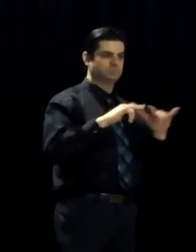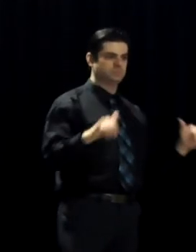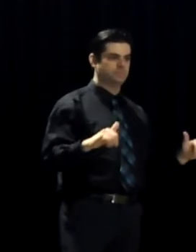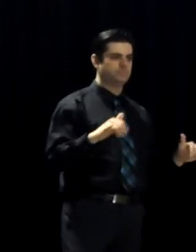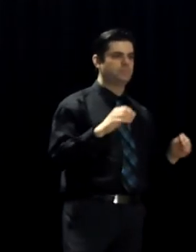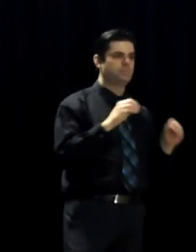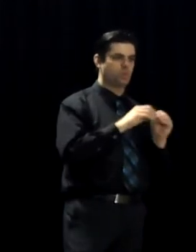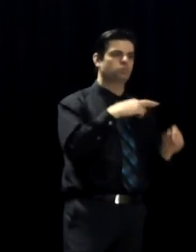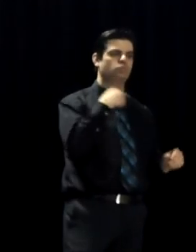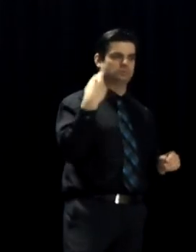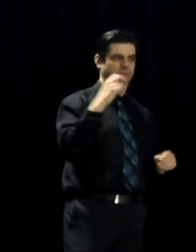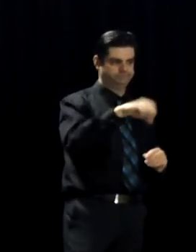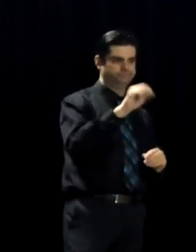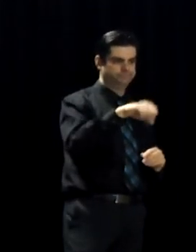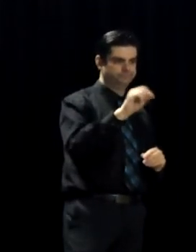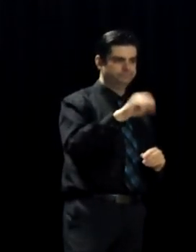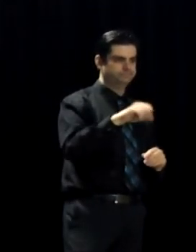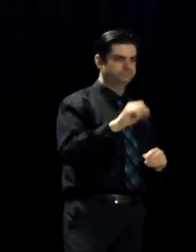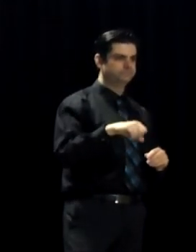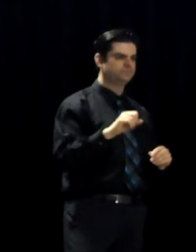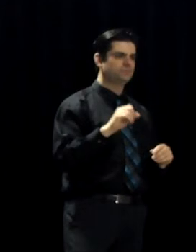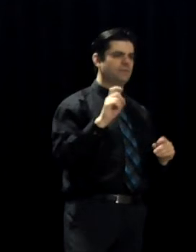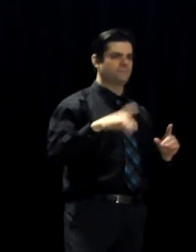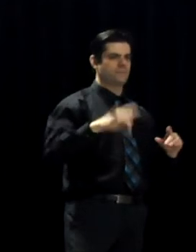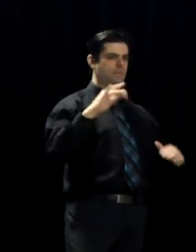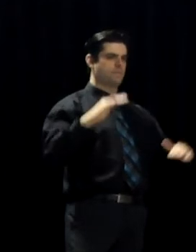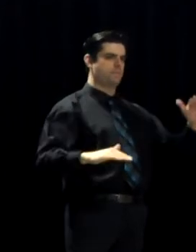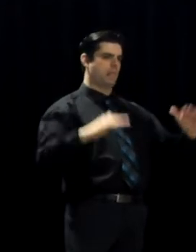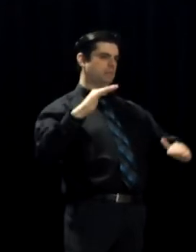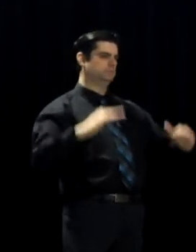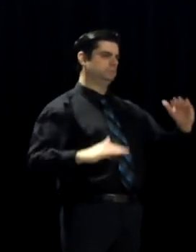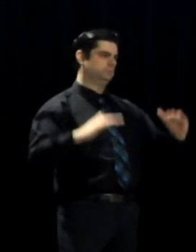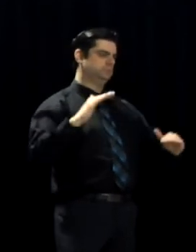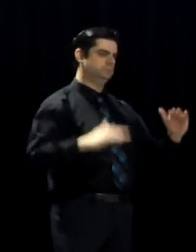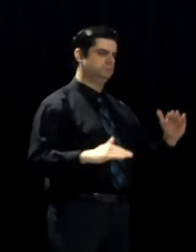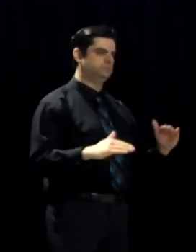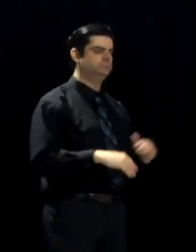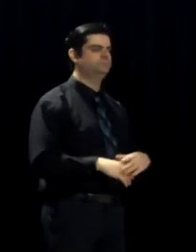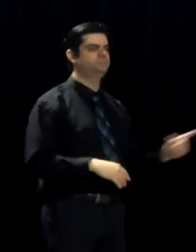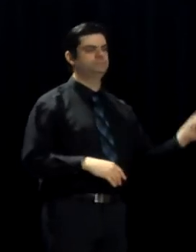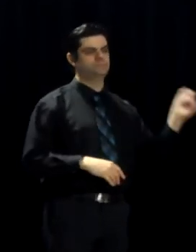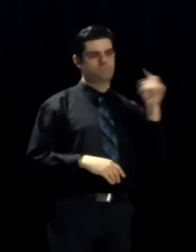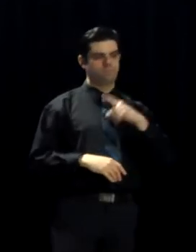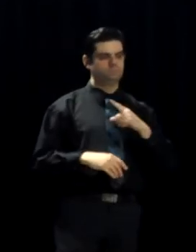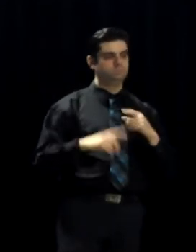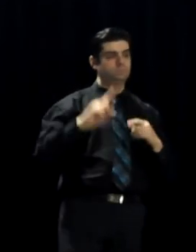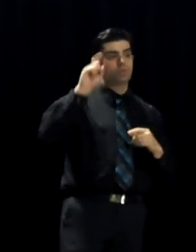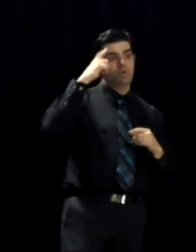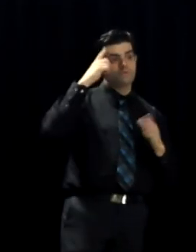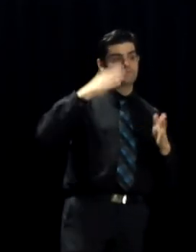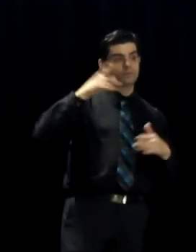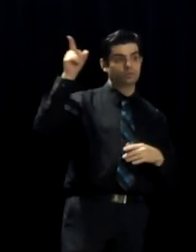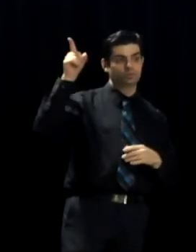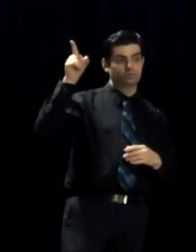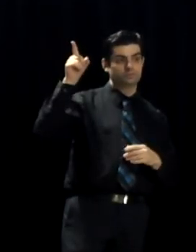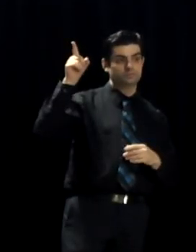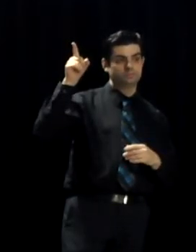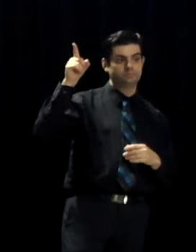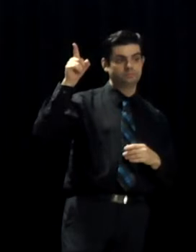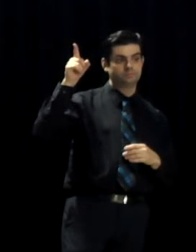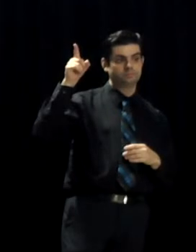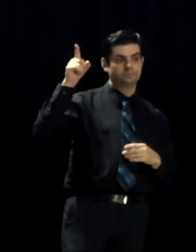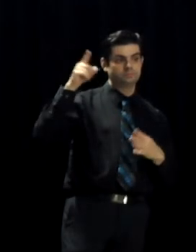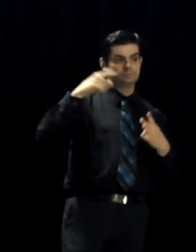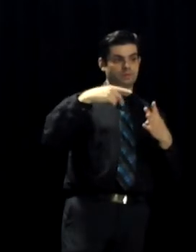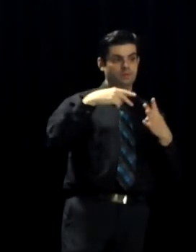that balance. The governor said today that the 2-week intervals between the pauses is not a hard and